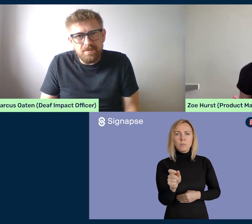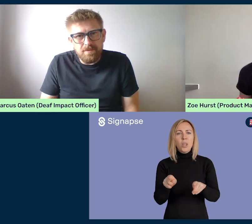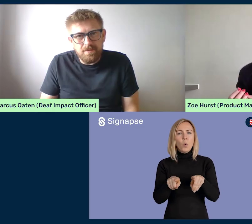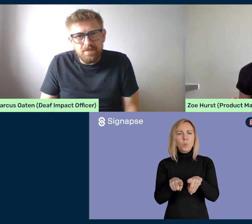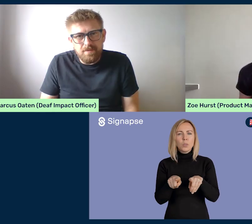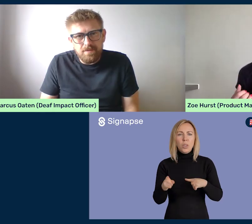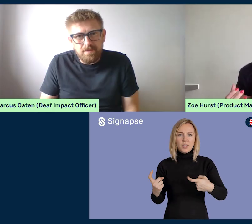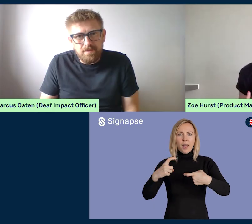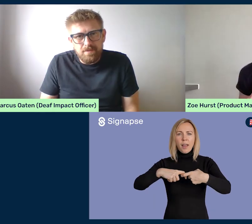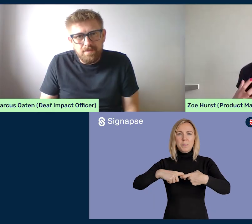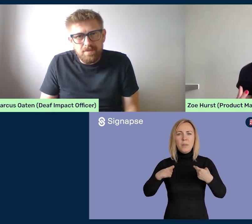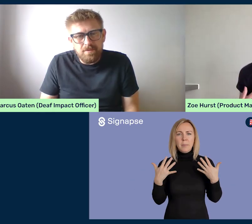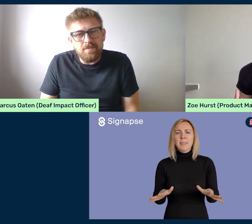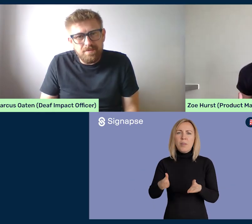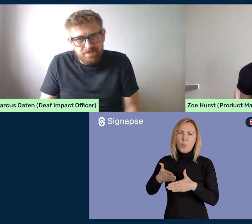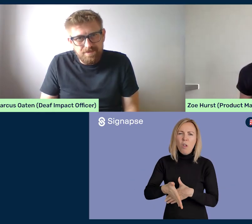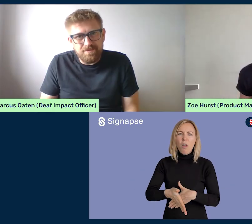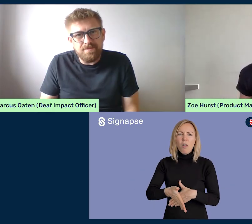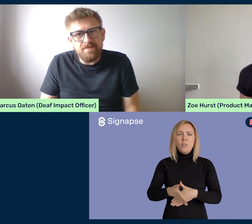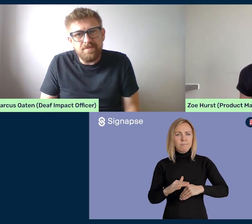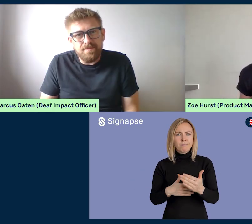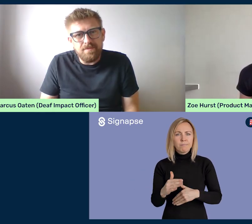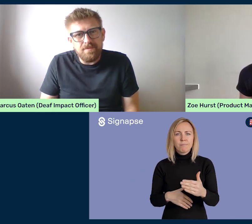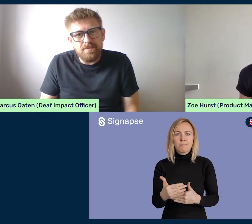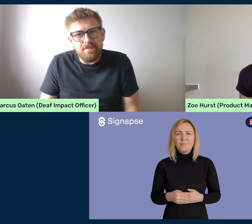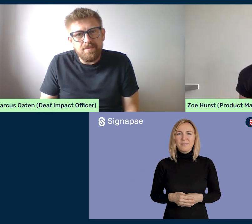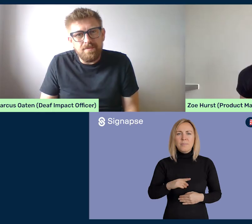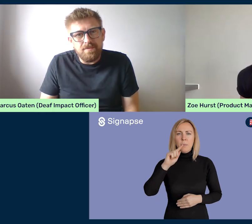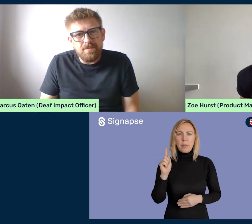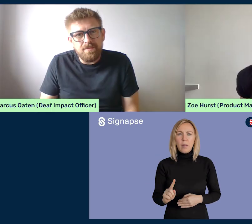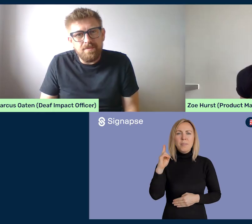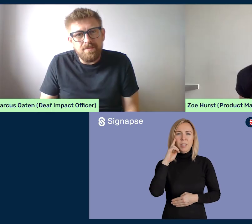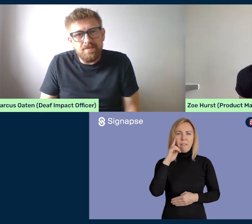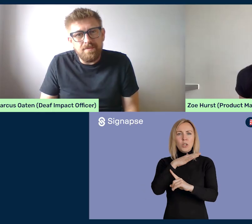feel comfortable using, knowing that they've had an active role within it.